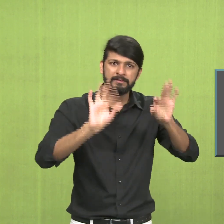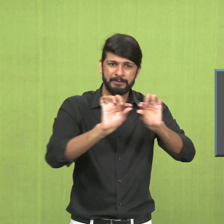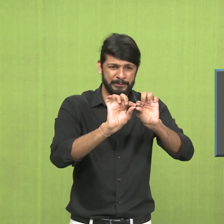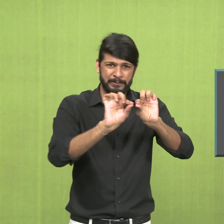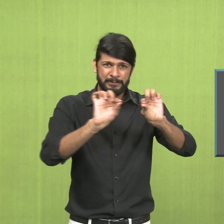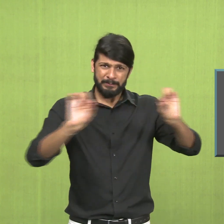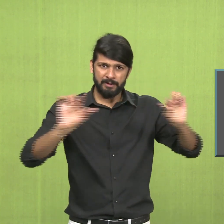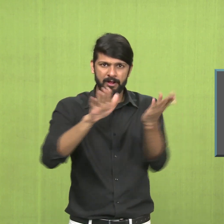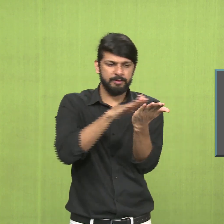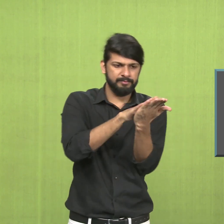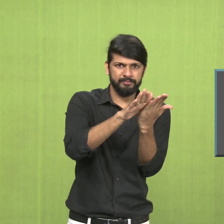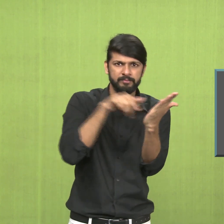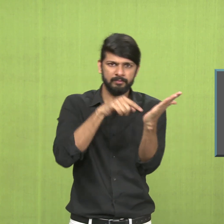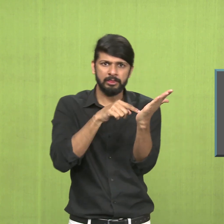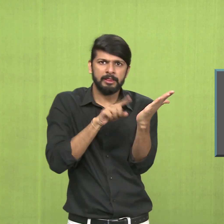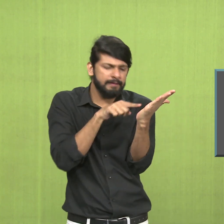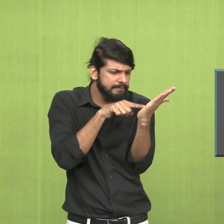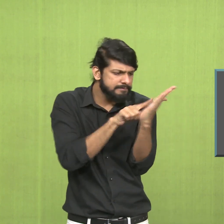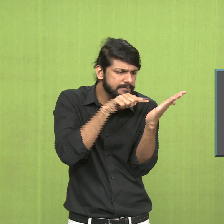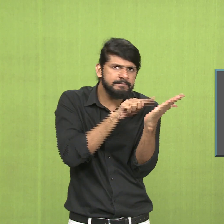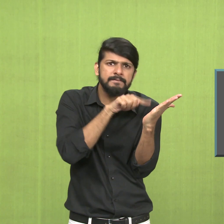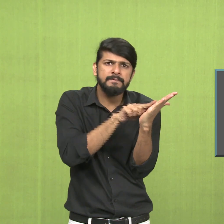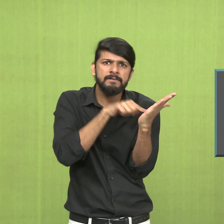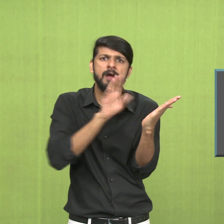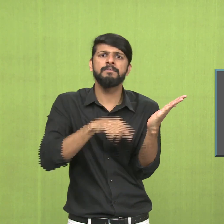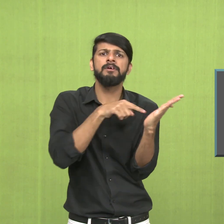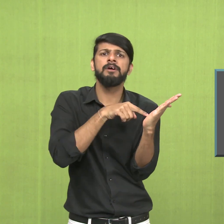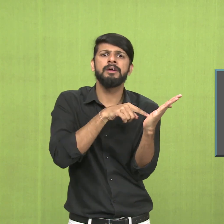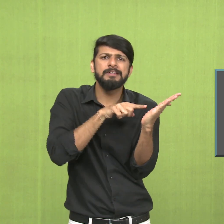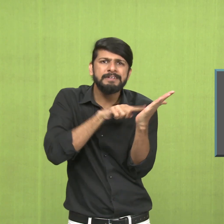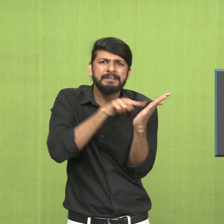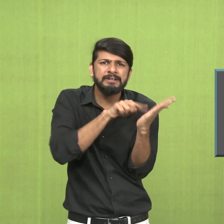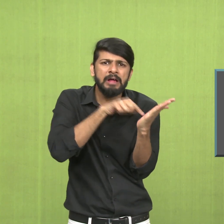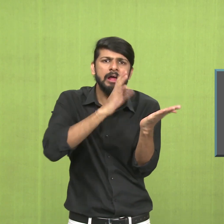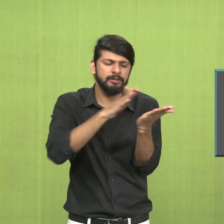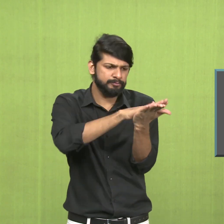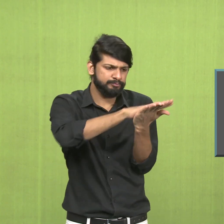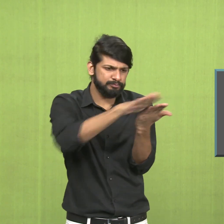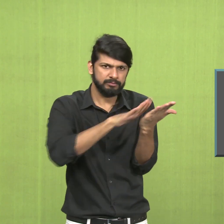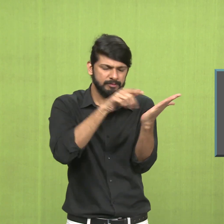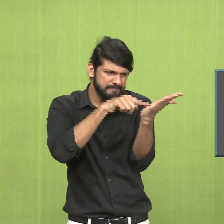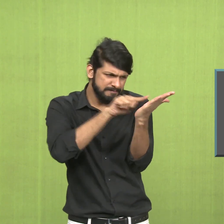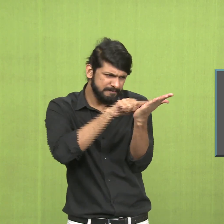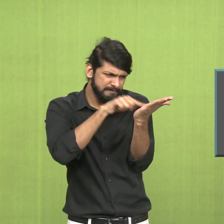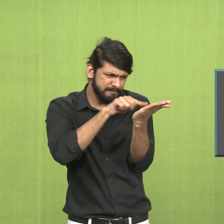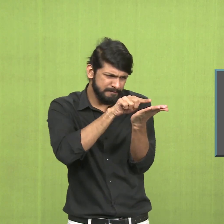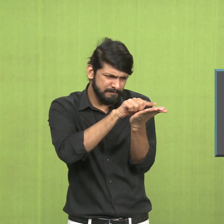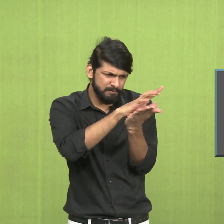Linoleum is made of rubber kind of a material, which needs to be engraved or carved. So, you